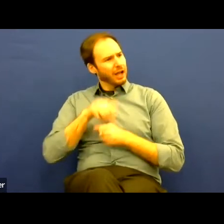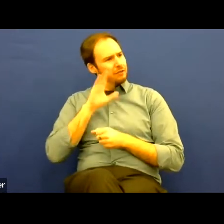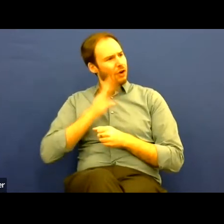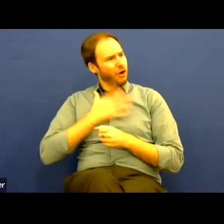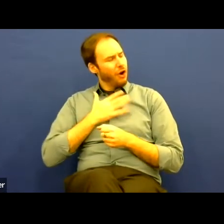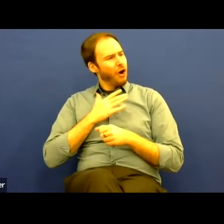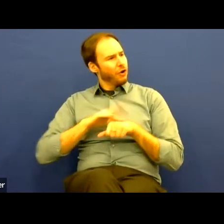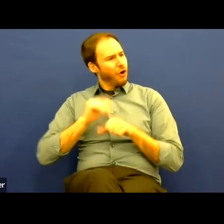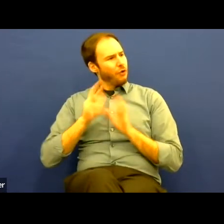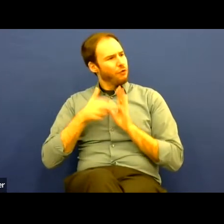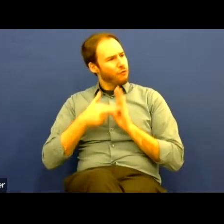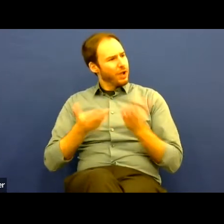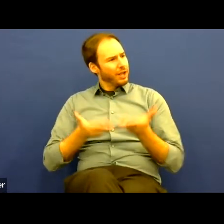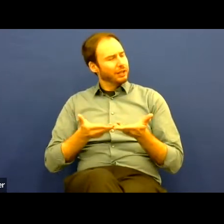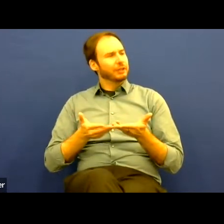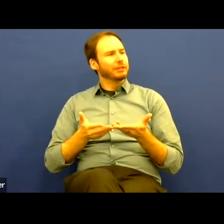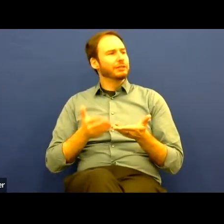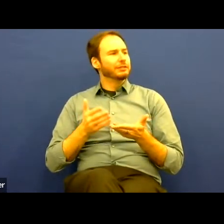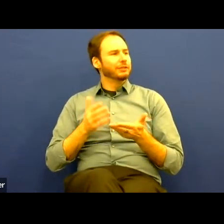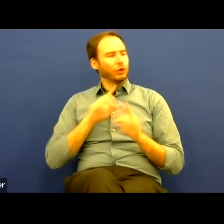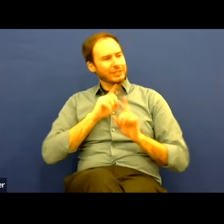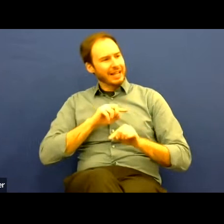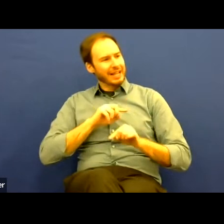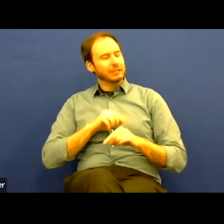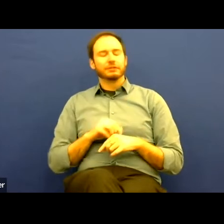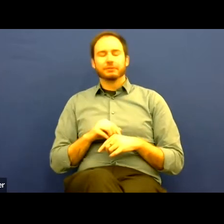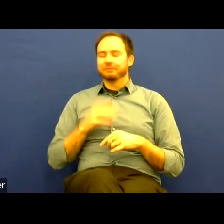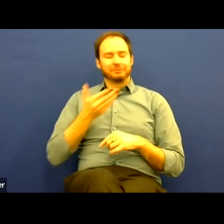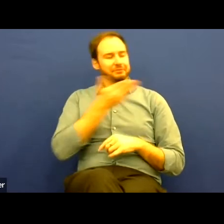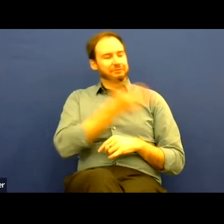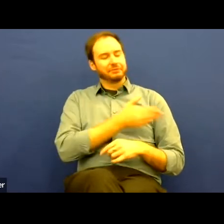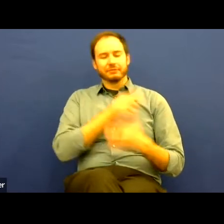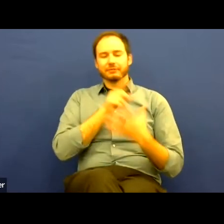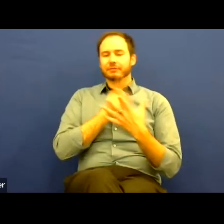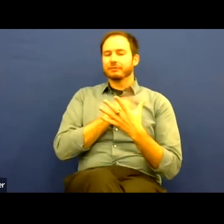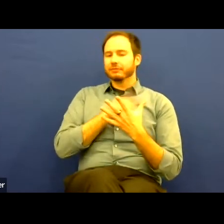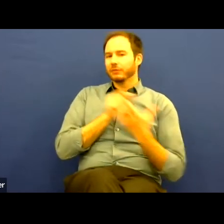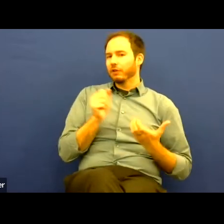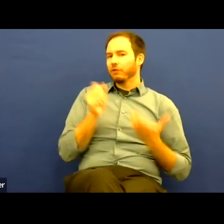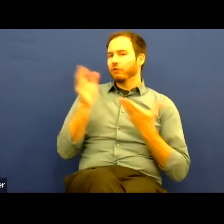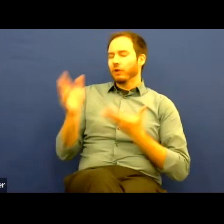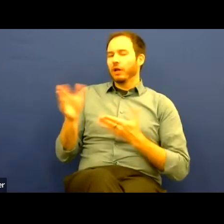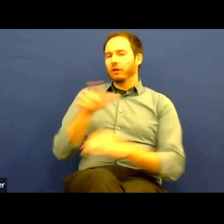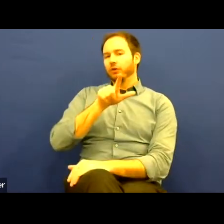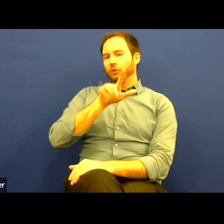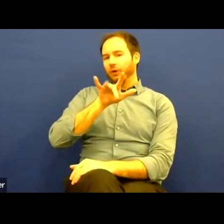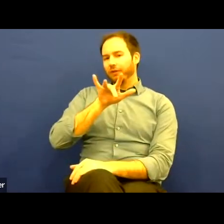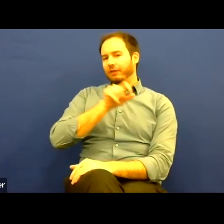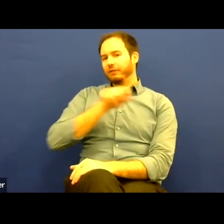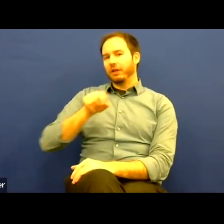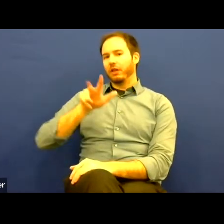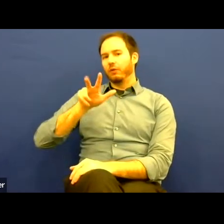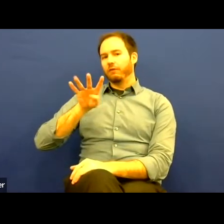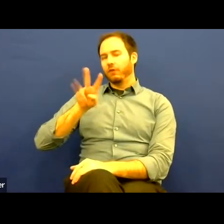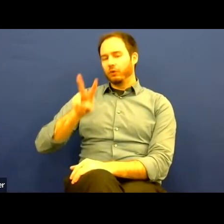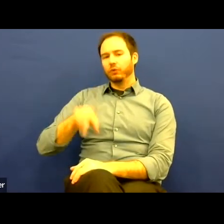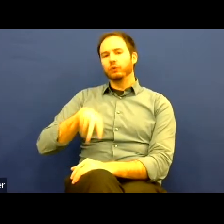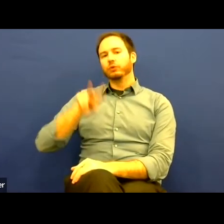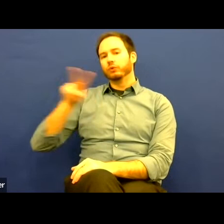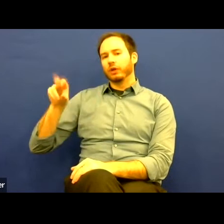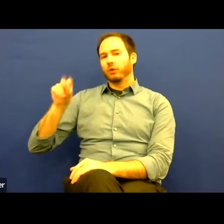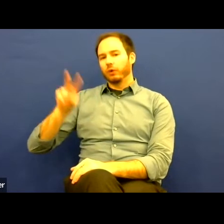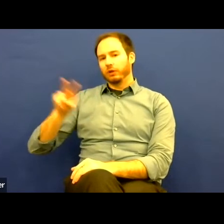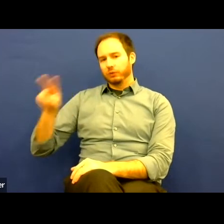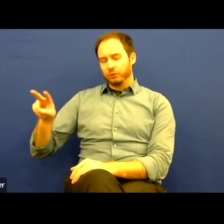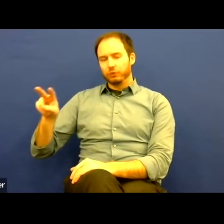it. Okay, go ahead, Joe. Mr. Supervisor and fellow board members, I have resolution number 25-342,